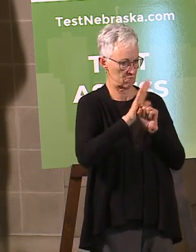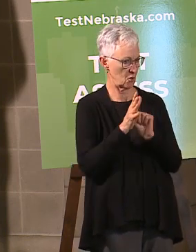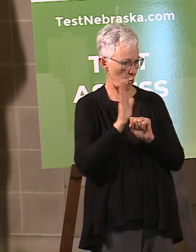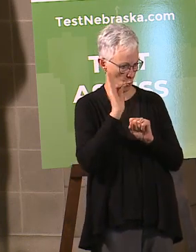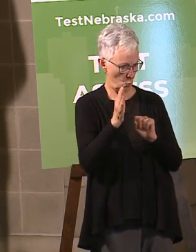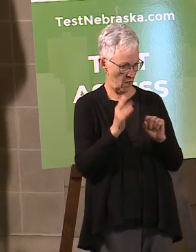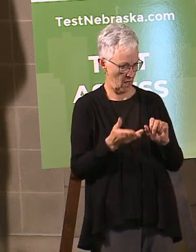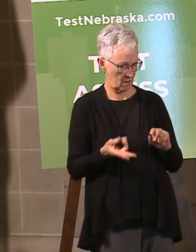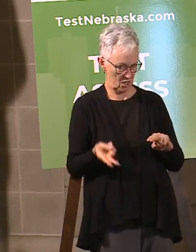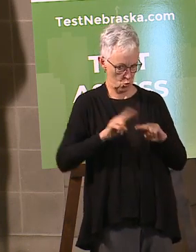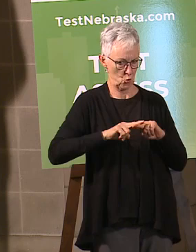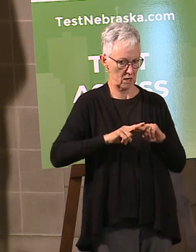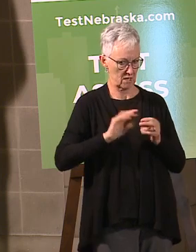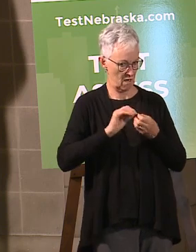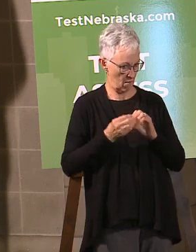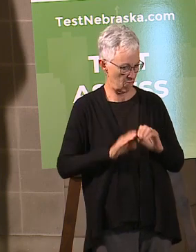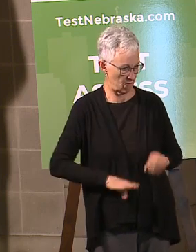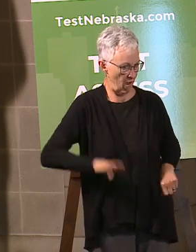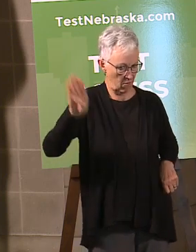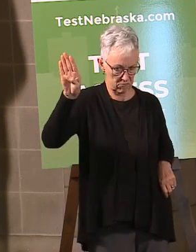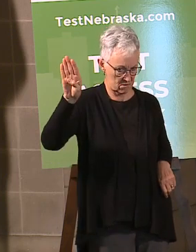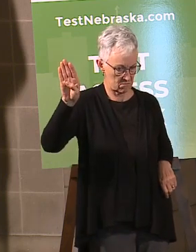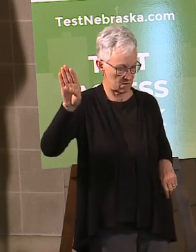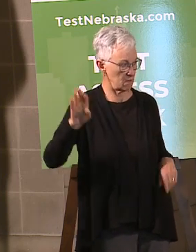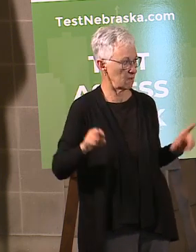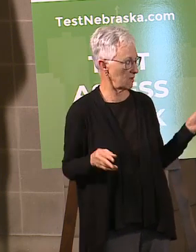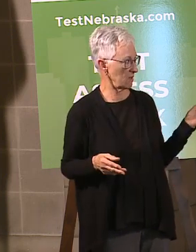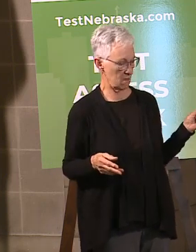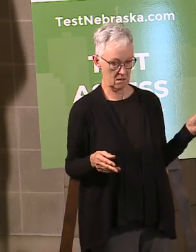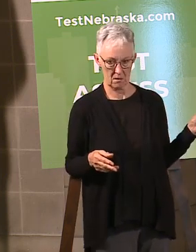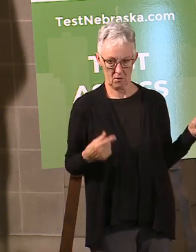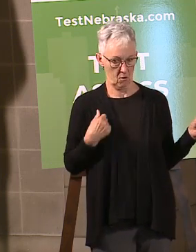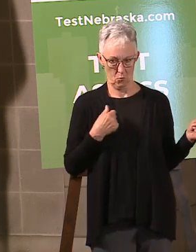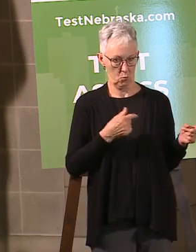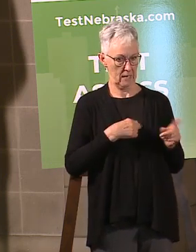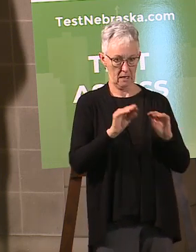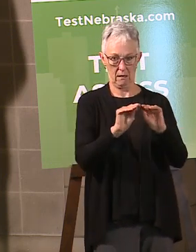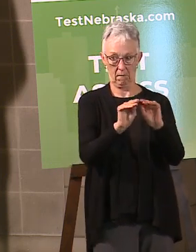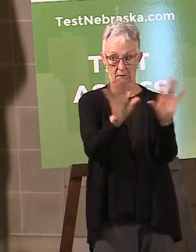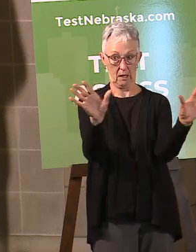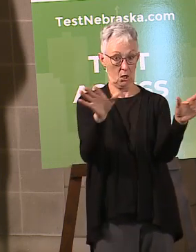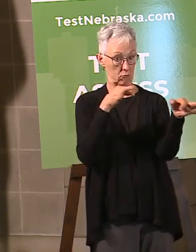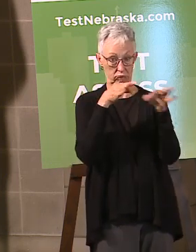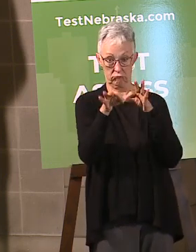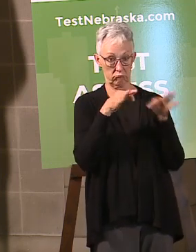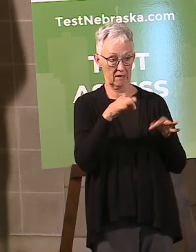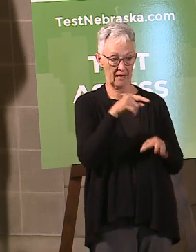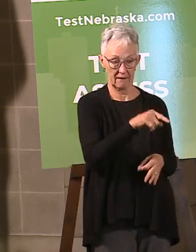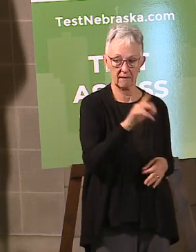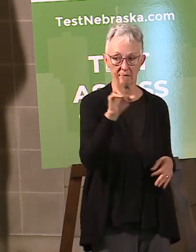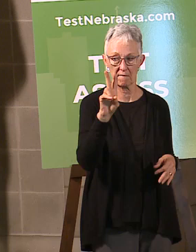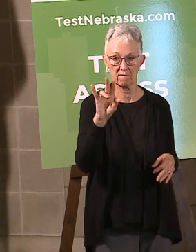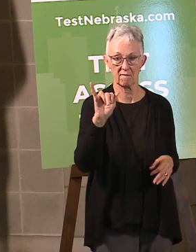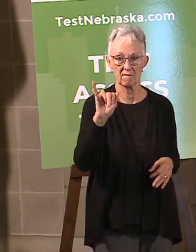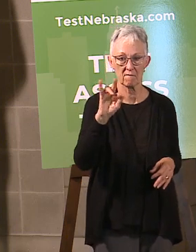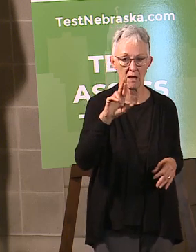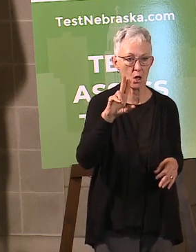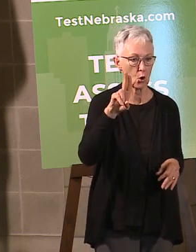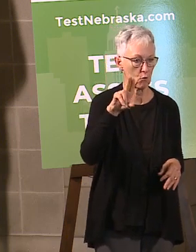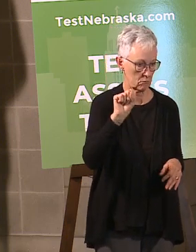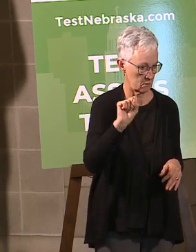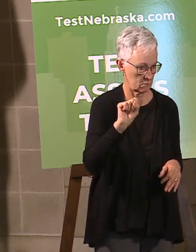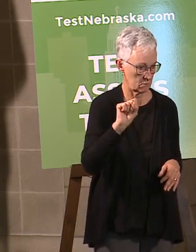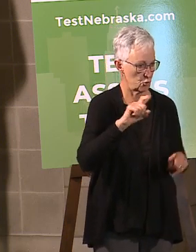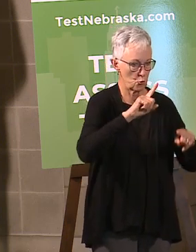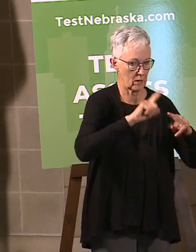virus. You can't stop it from coming. We've been very clear at the beginning. Our public health officials were very clear 3 months ago that you can't stop this from